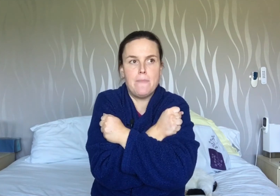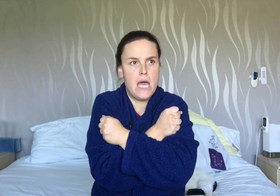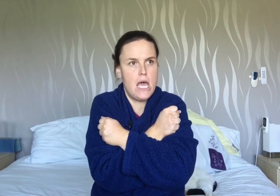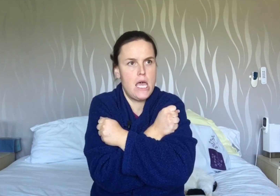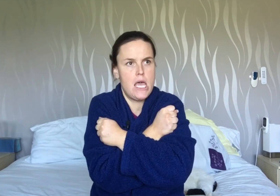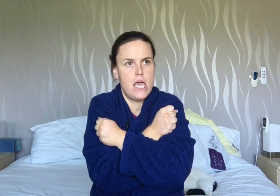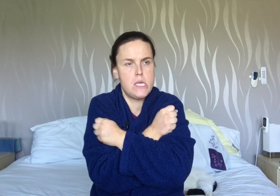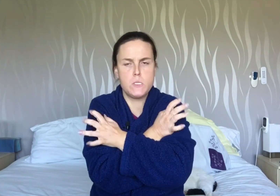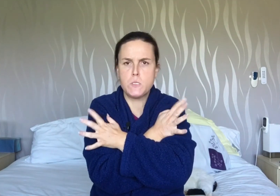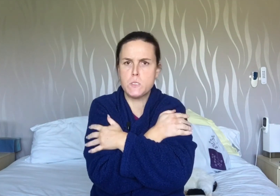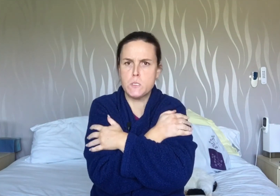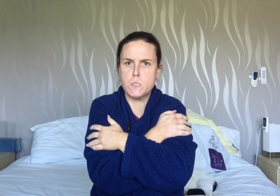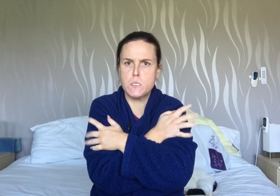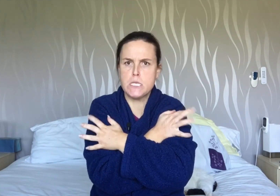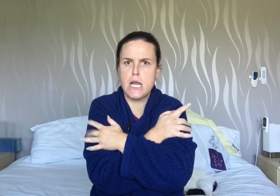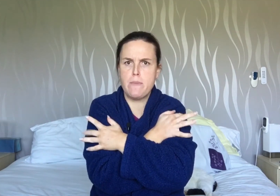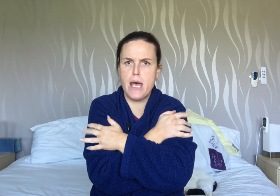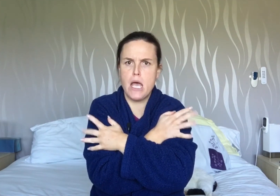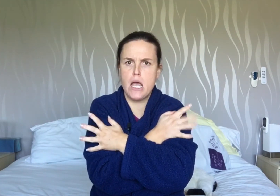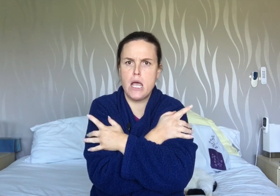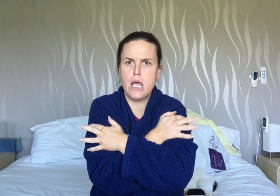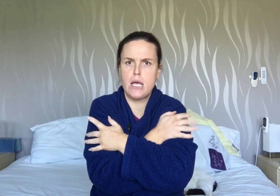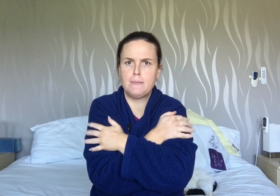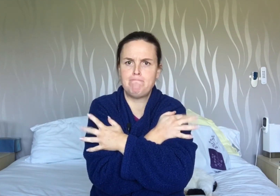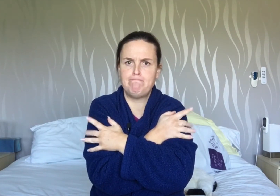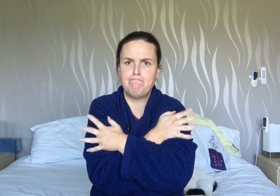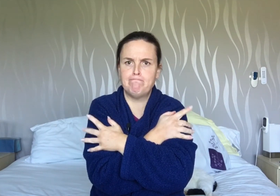Bear. Teddy bear.